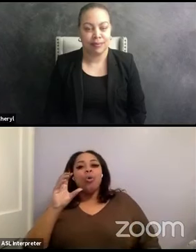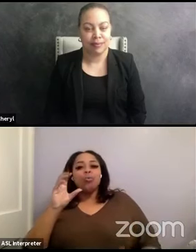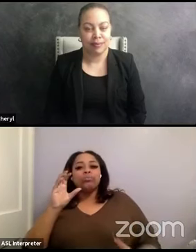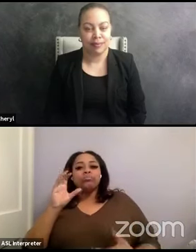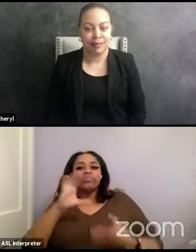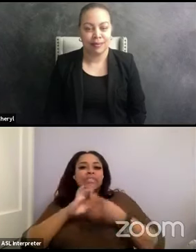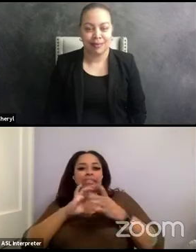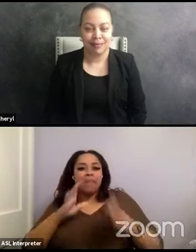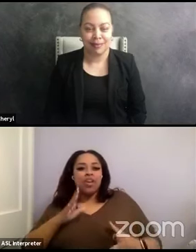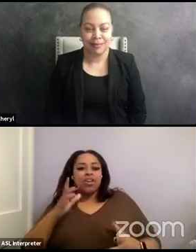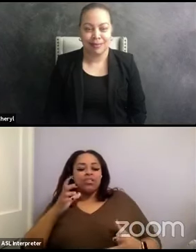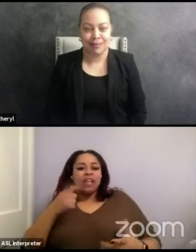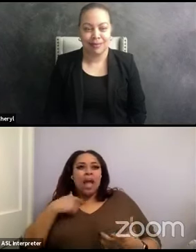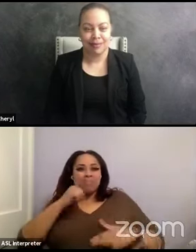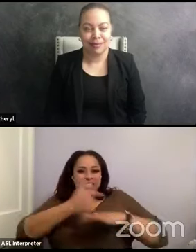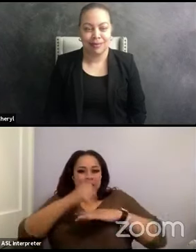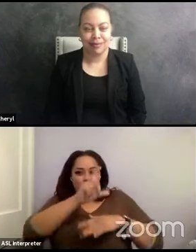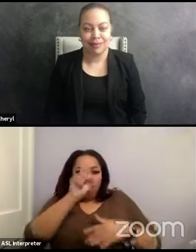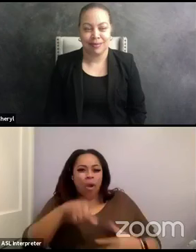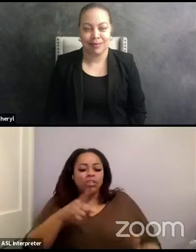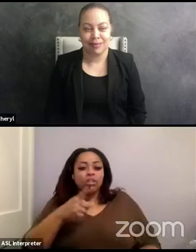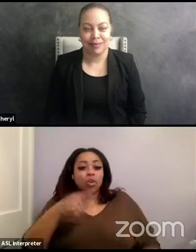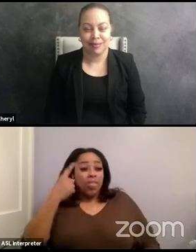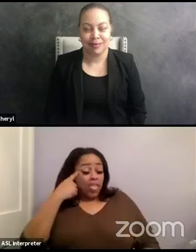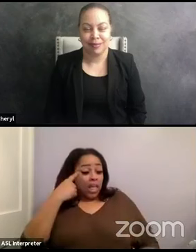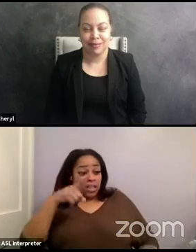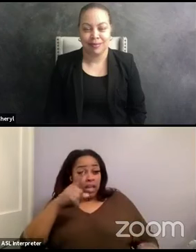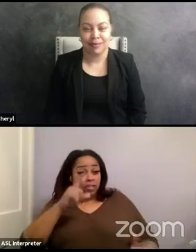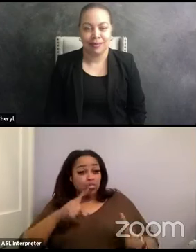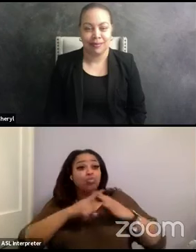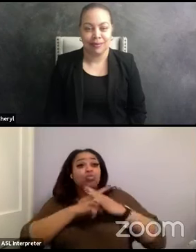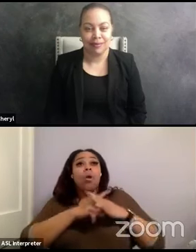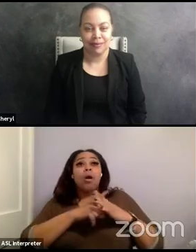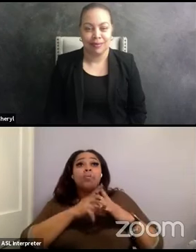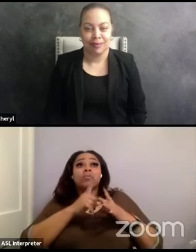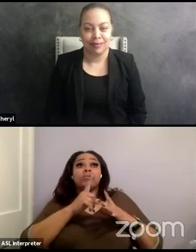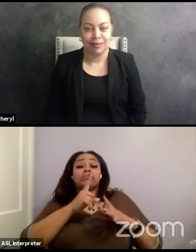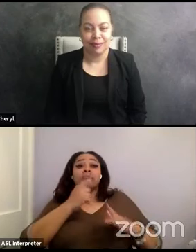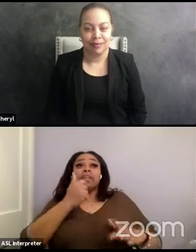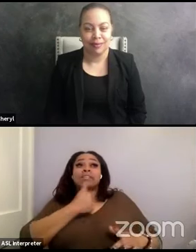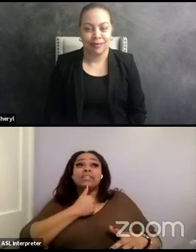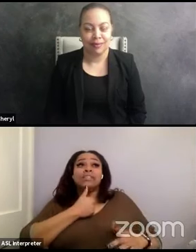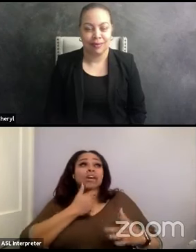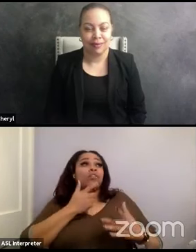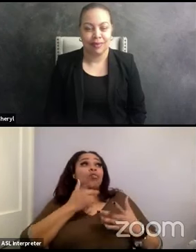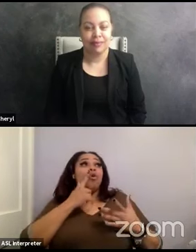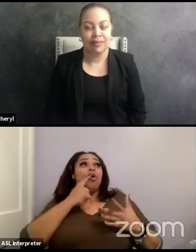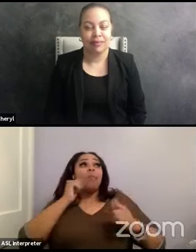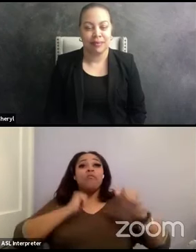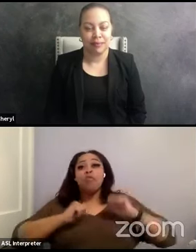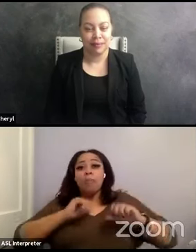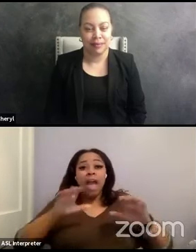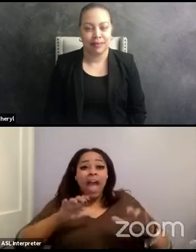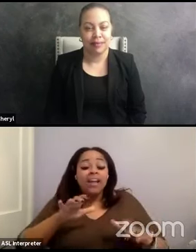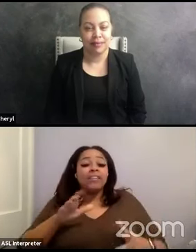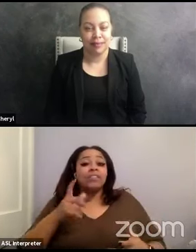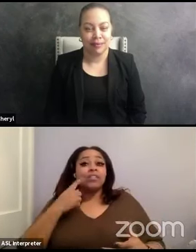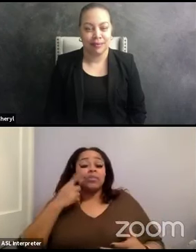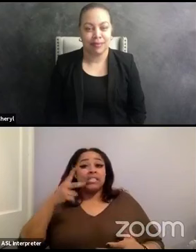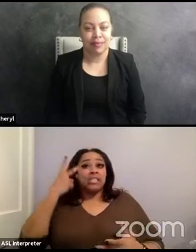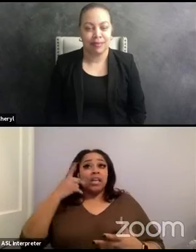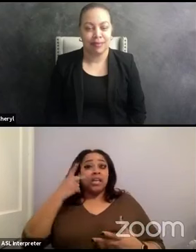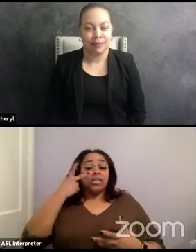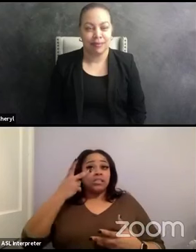that question up for a reason. Do you think that this shows up in forms of self-flagellation and performative activism we see from white